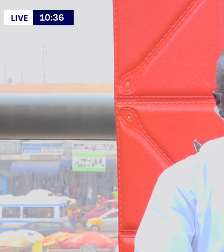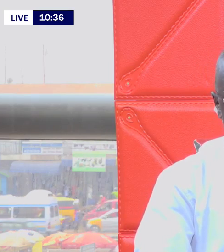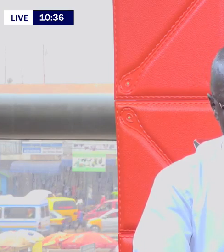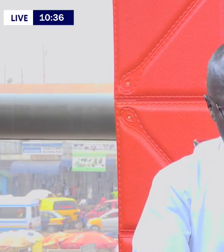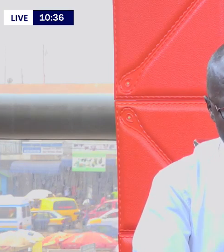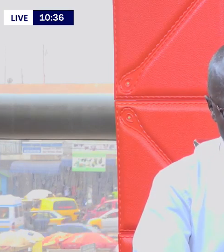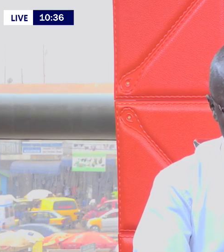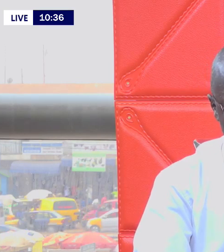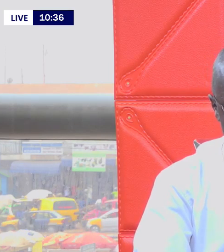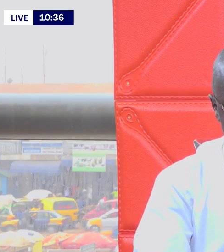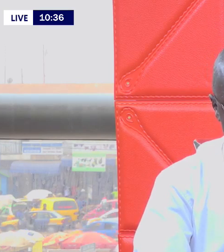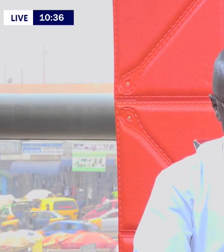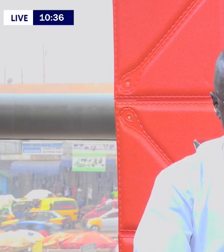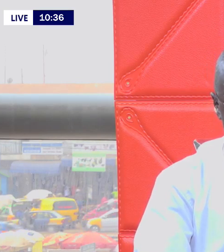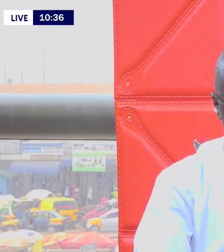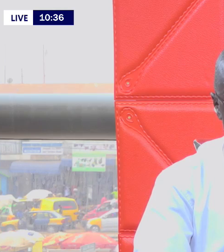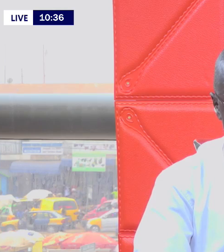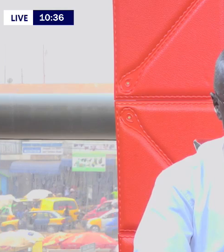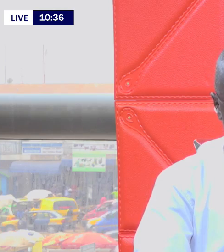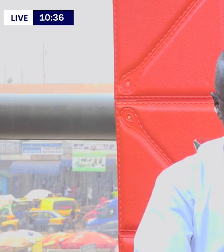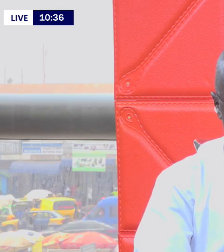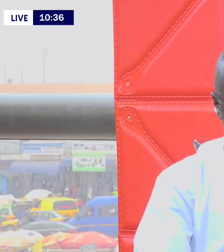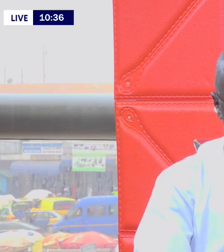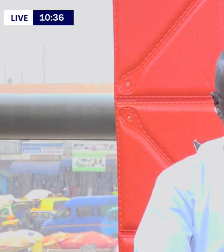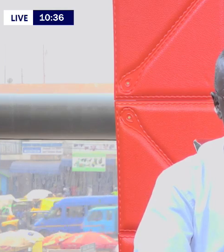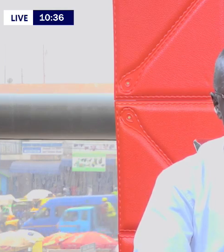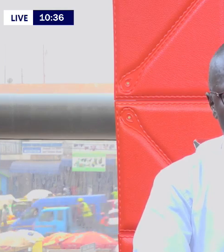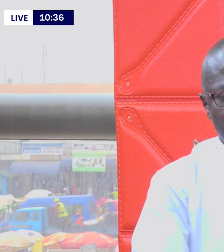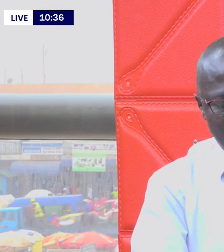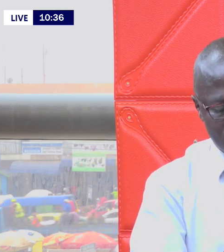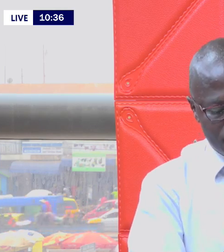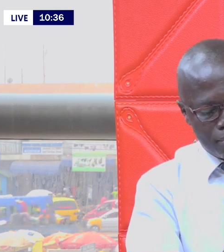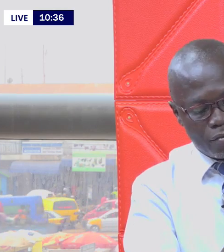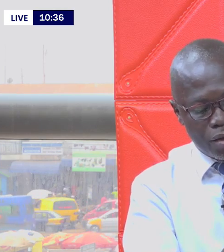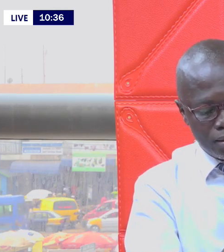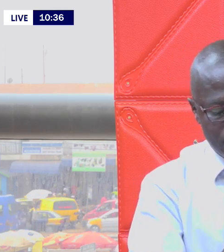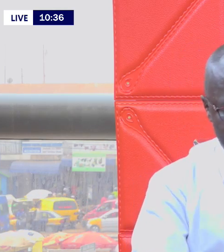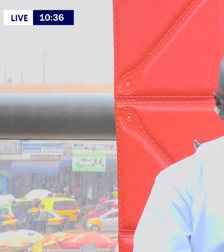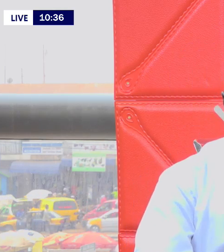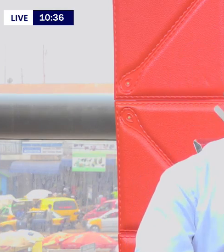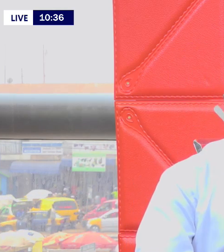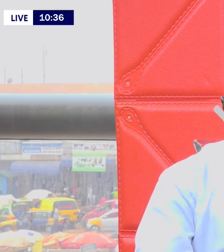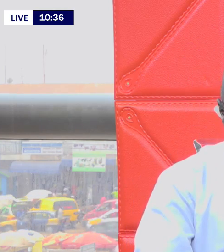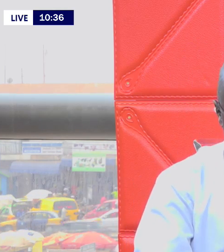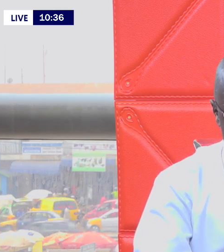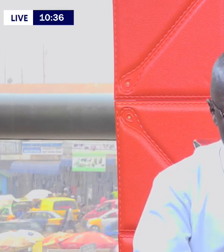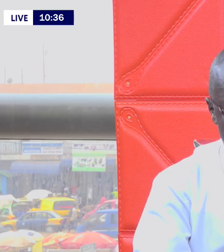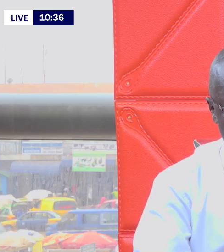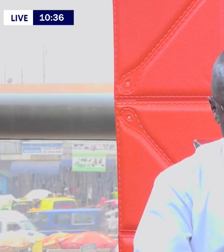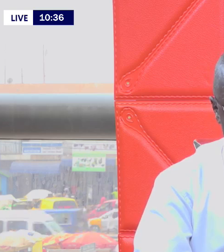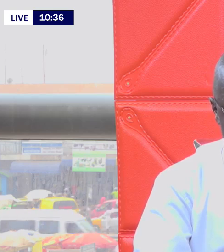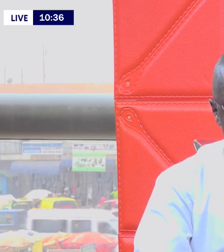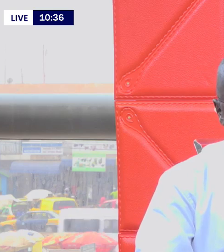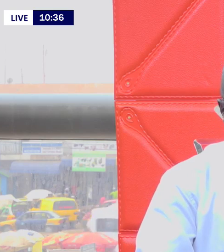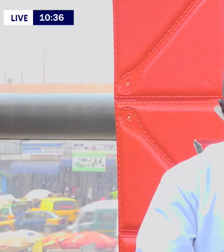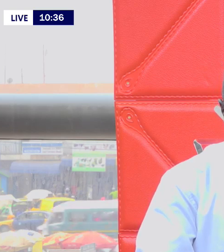daily buying and selling of course observing the protocols then what prevent the EC from undertaking the